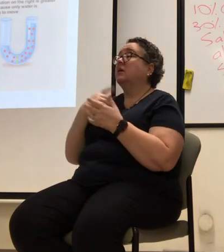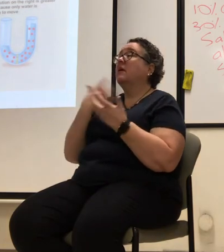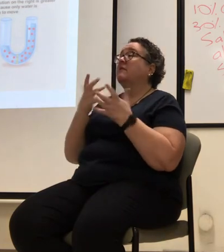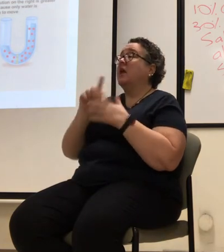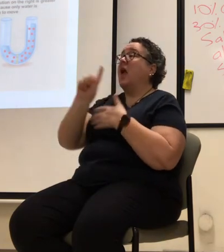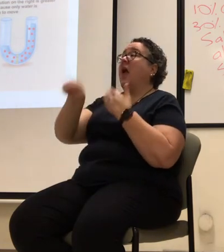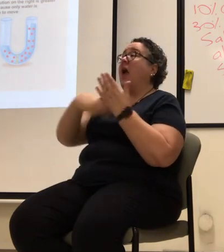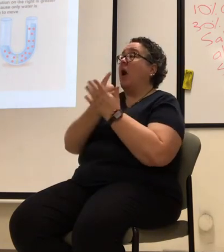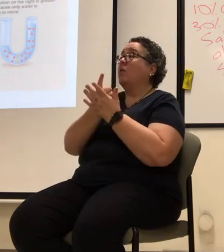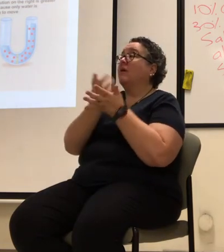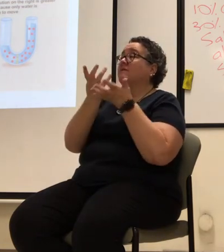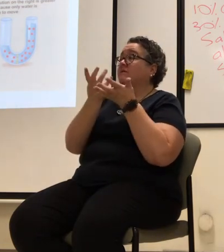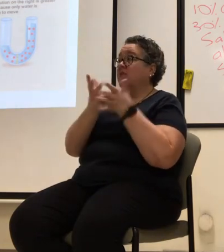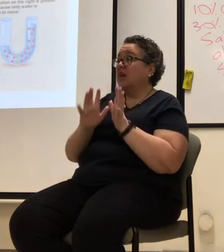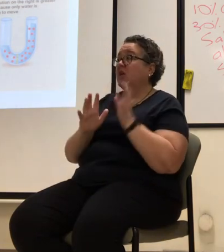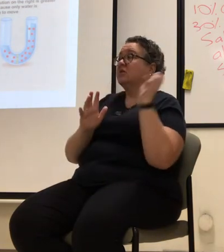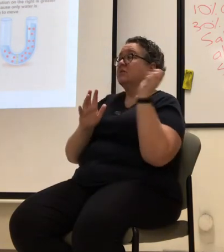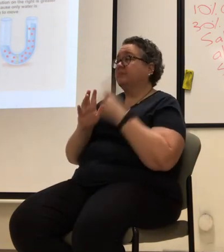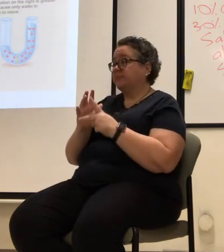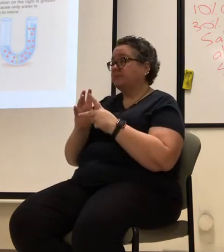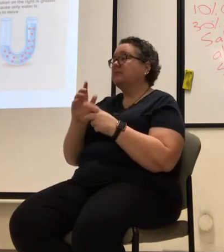up. You know, blot it off.